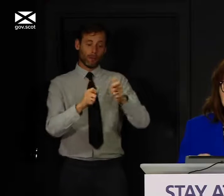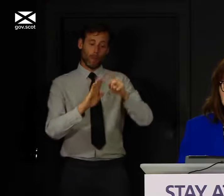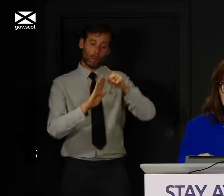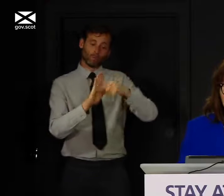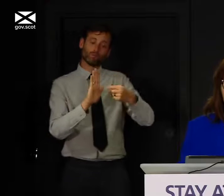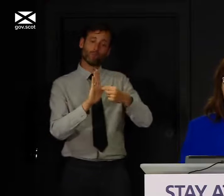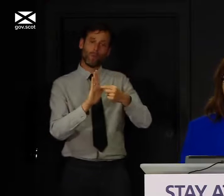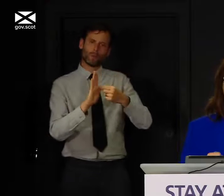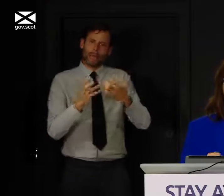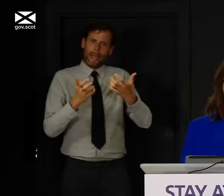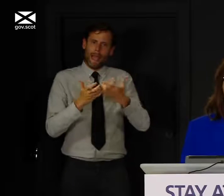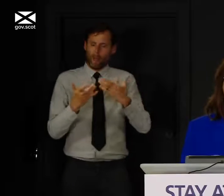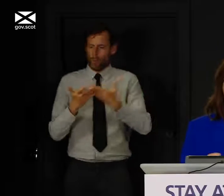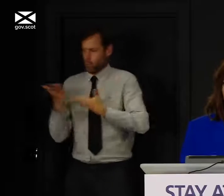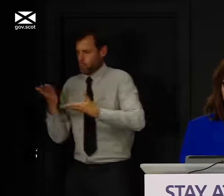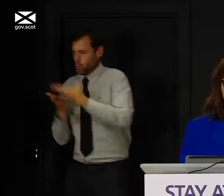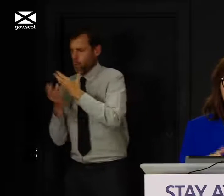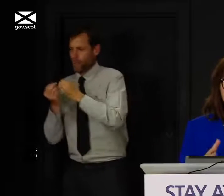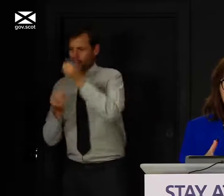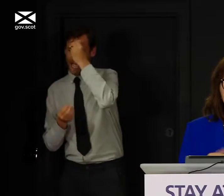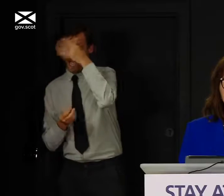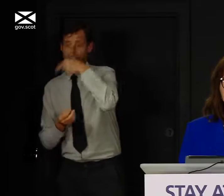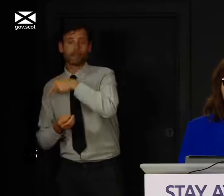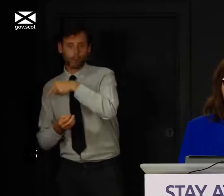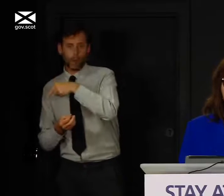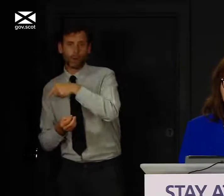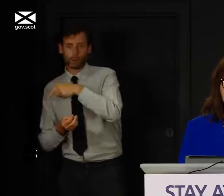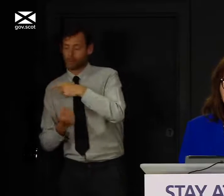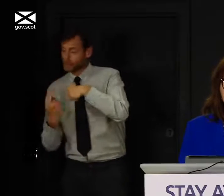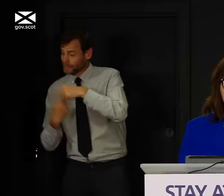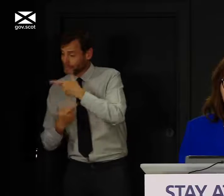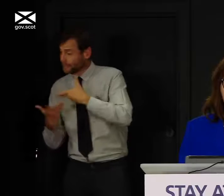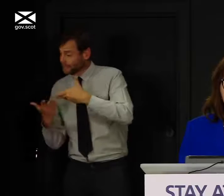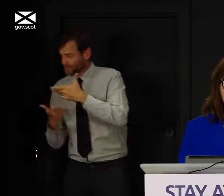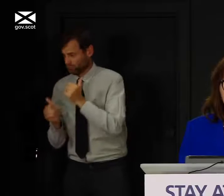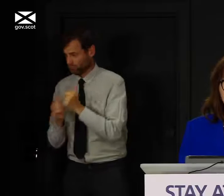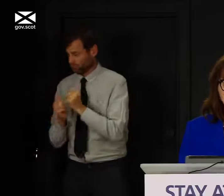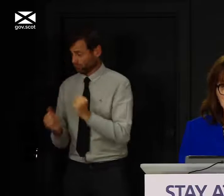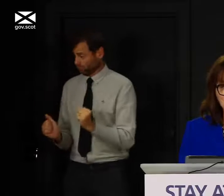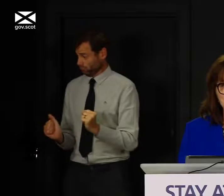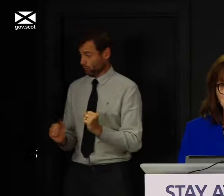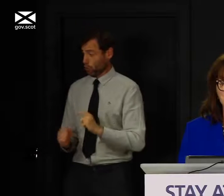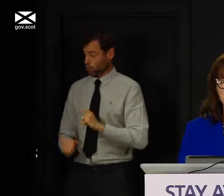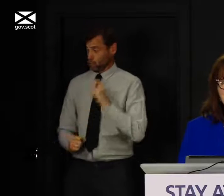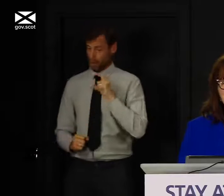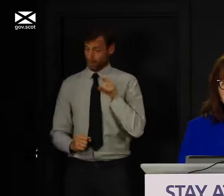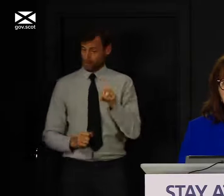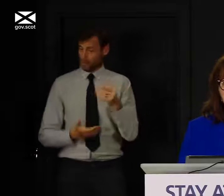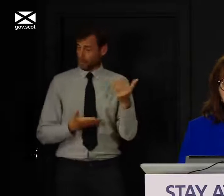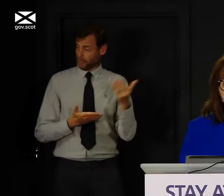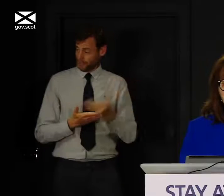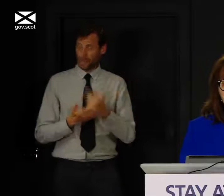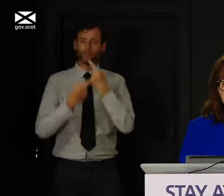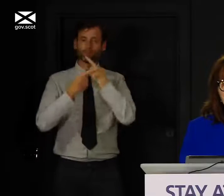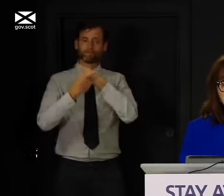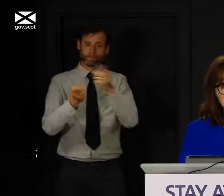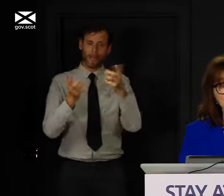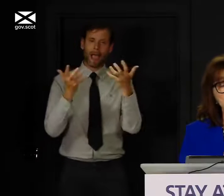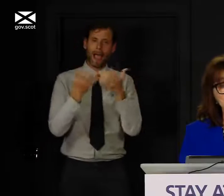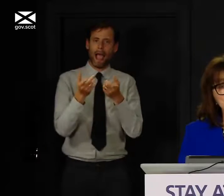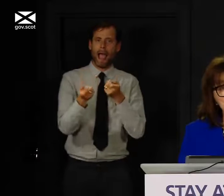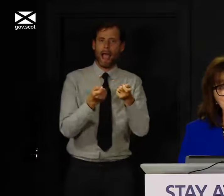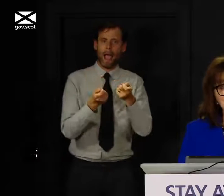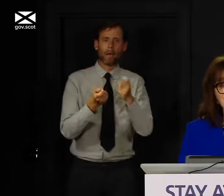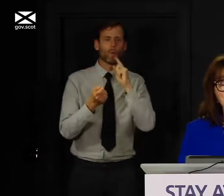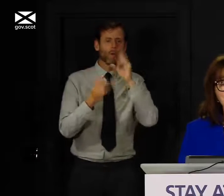a long time to do it, but as soon as we have done it, we will make sure that that is publicly known and patients are given that additional information,